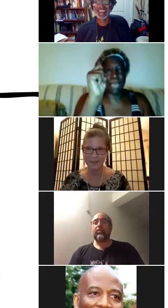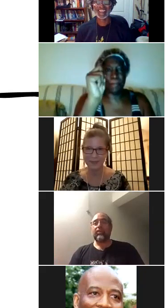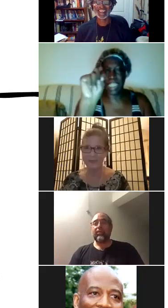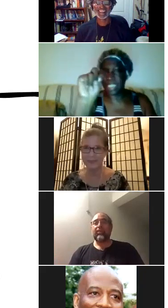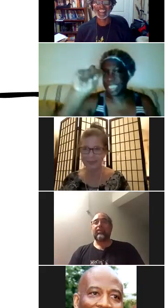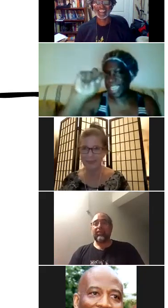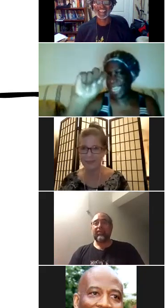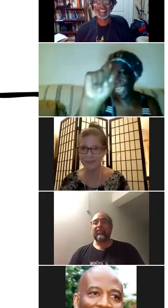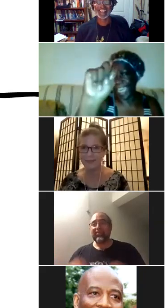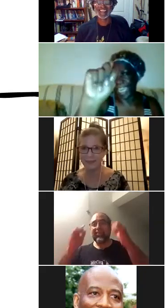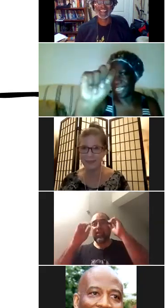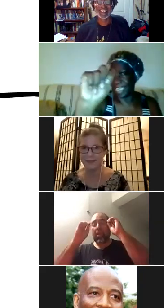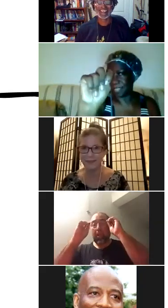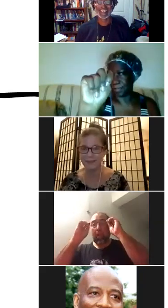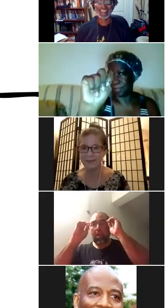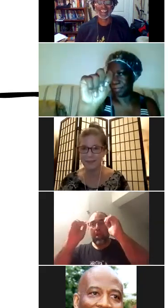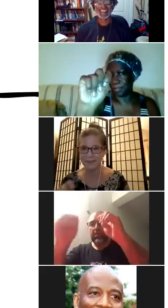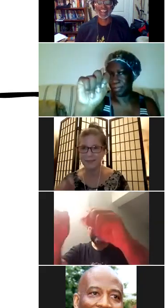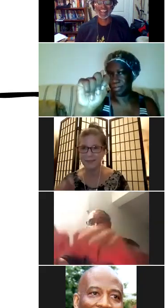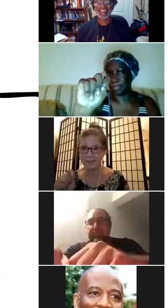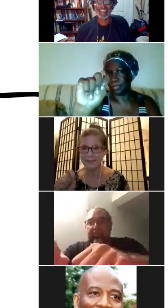Your dominant T hand.